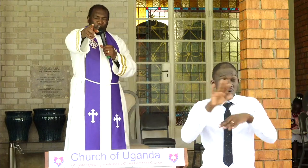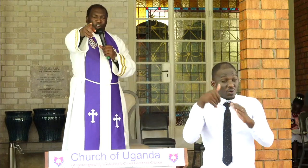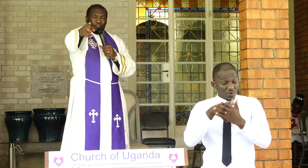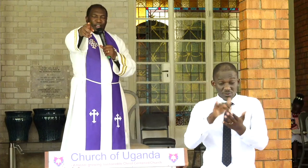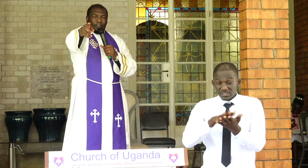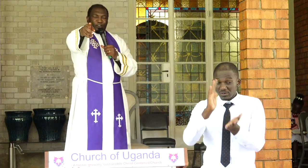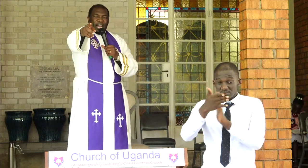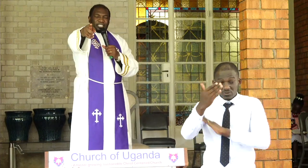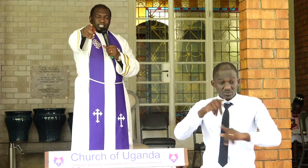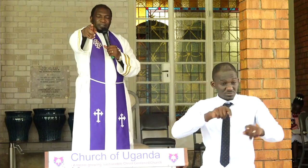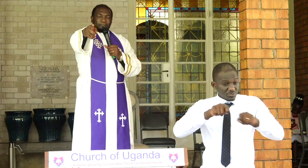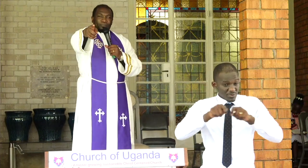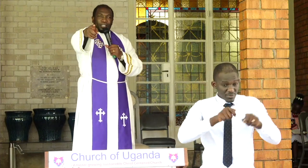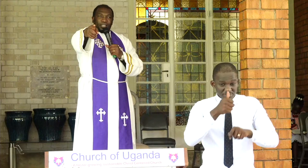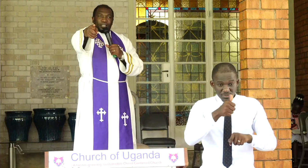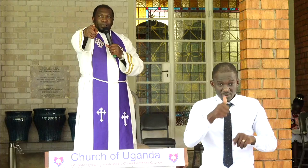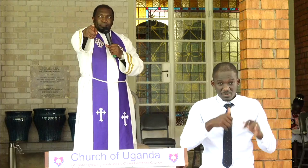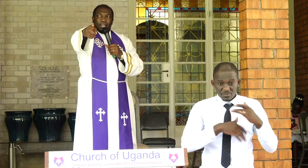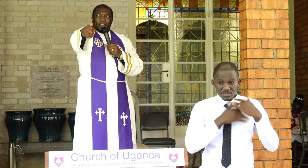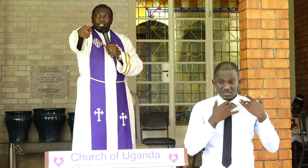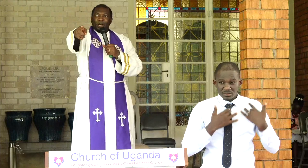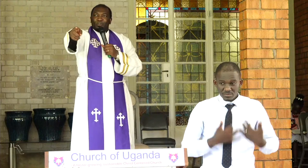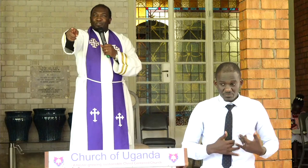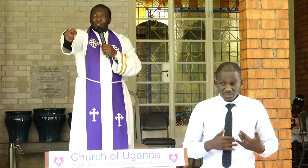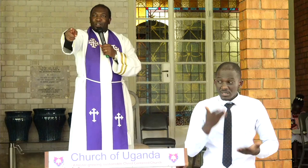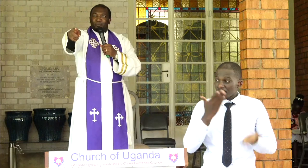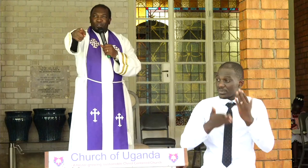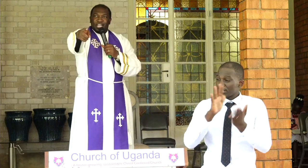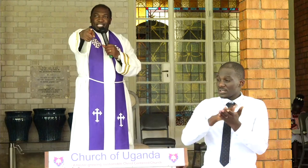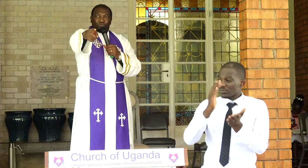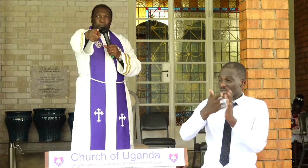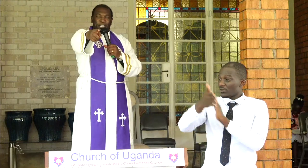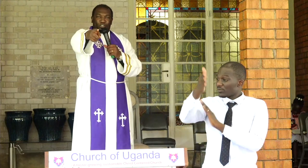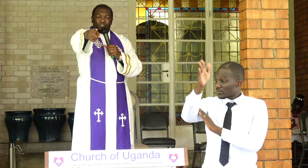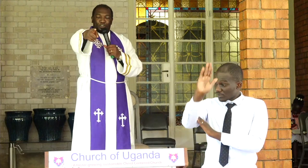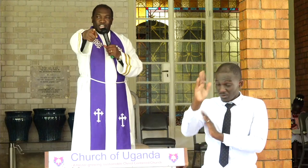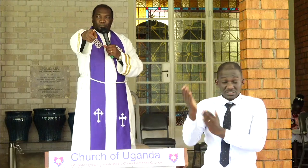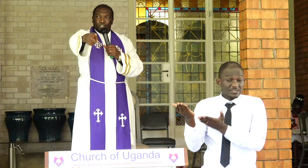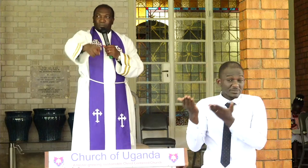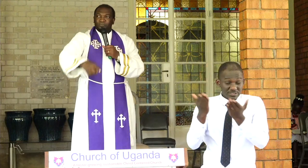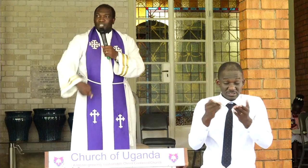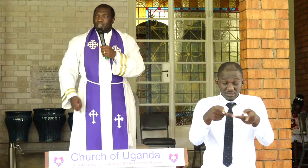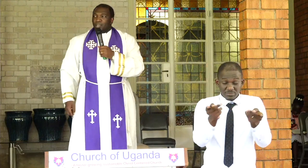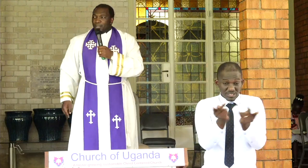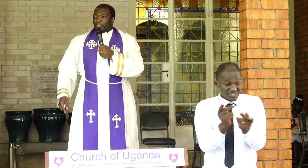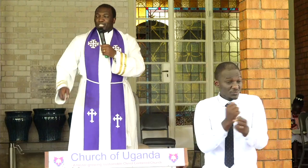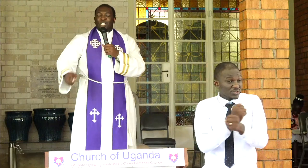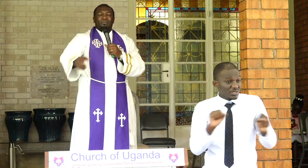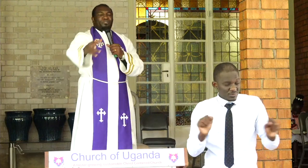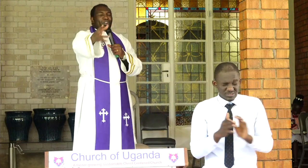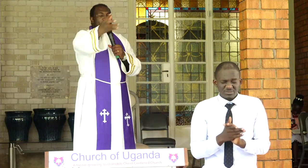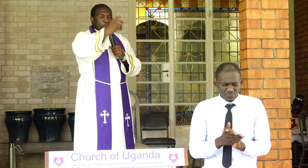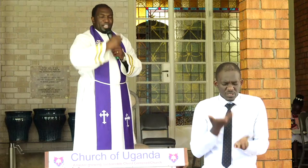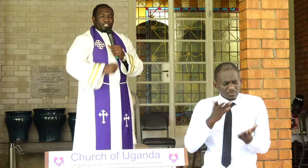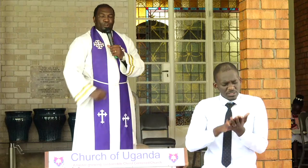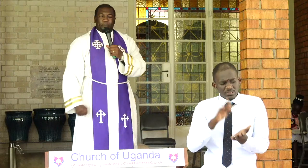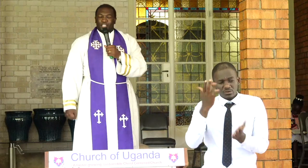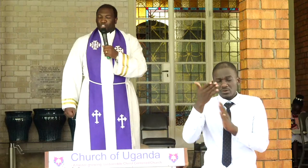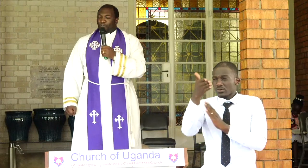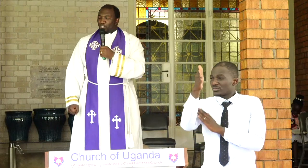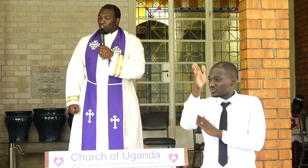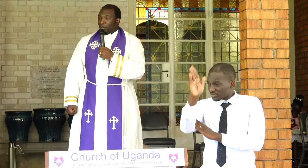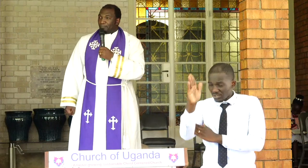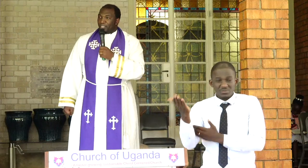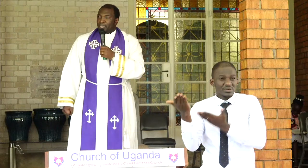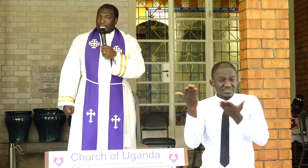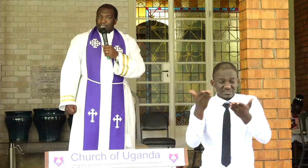God take over every heart. May the glory of God bring us to a place of redemption. May the glory of God bring us to a place